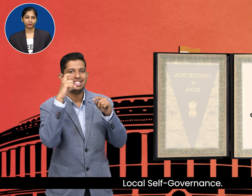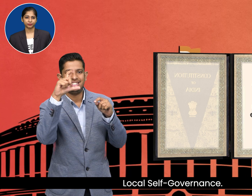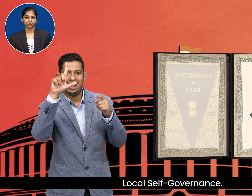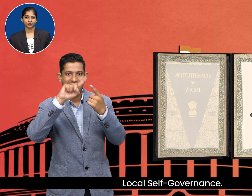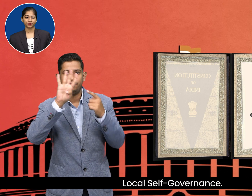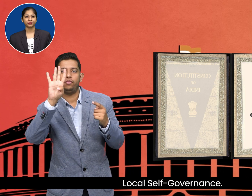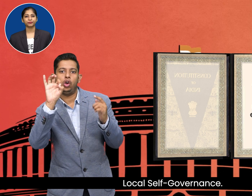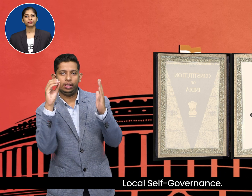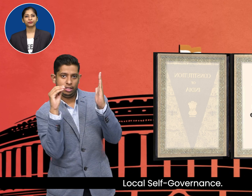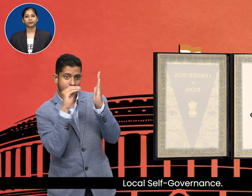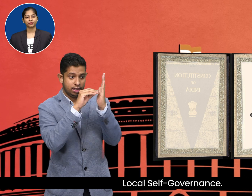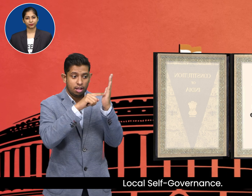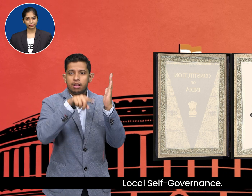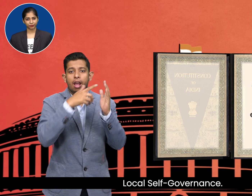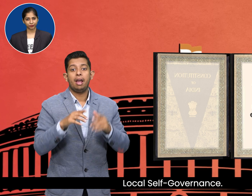self-governance.